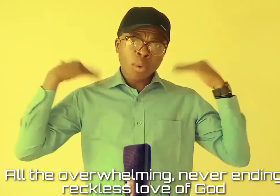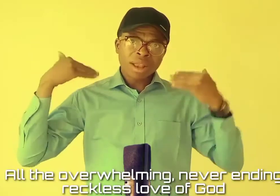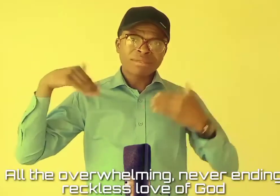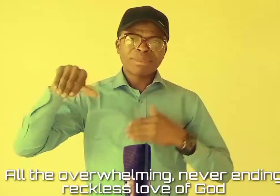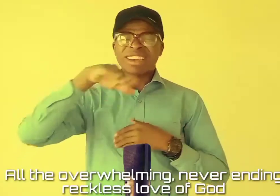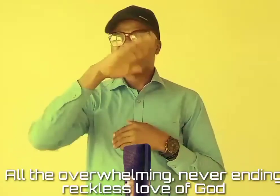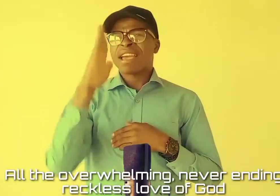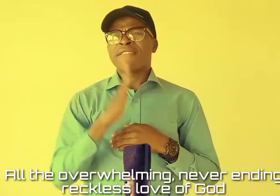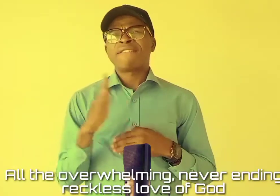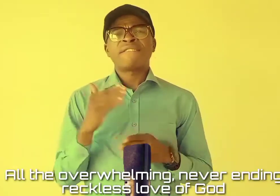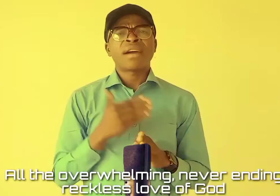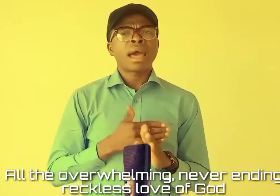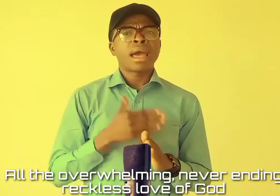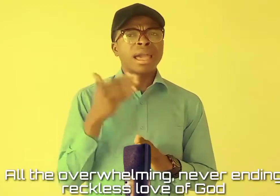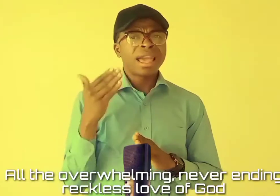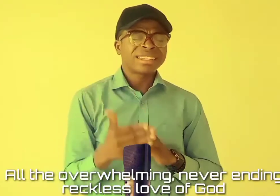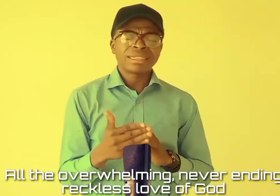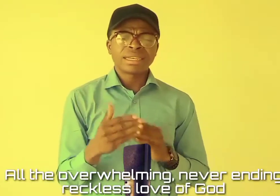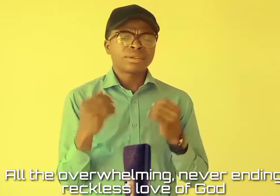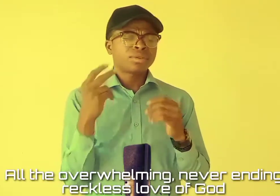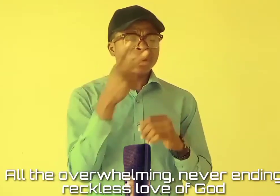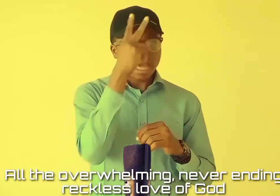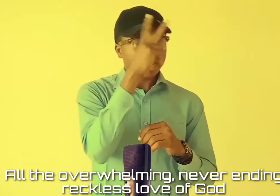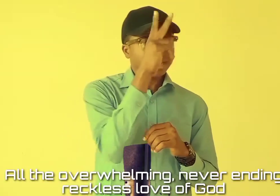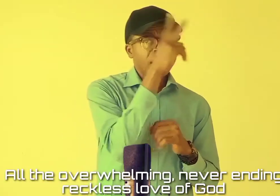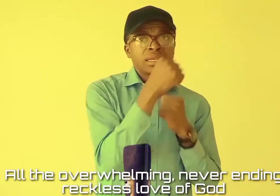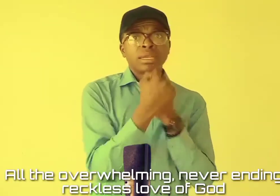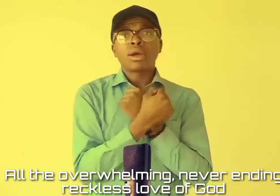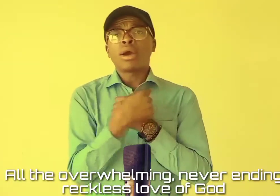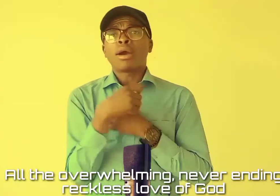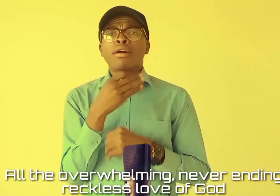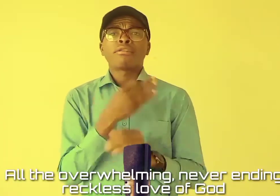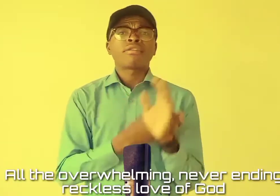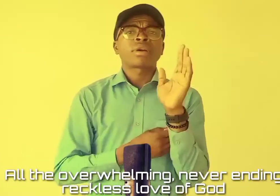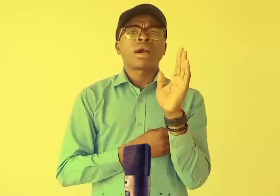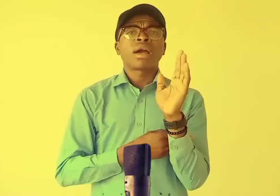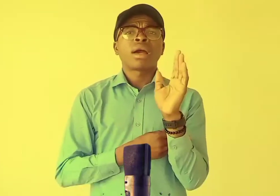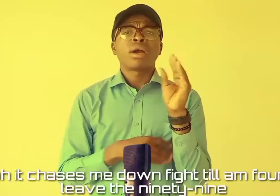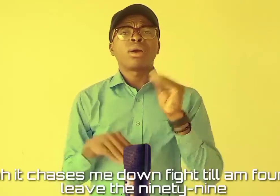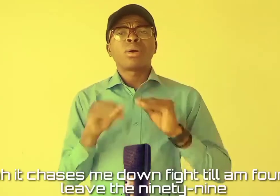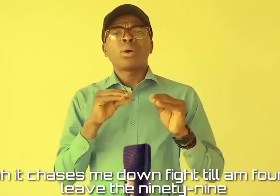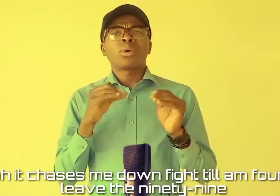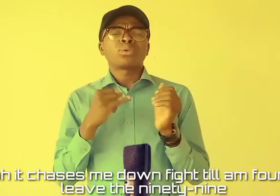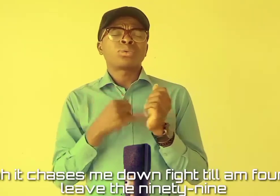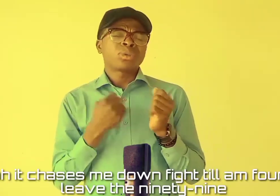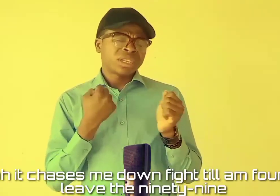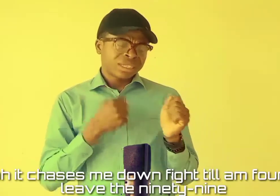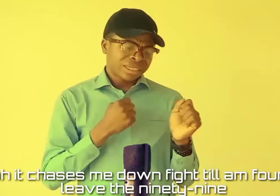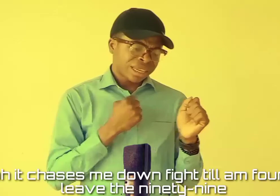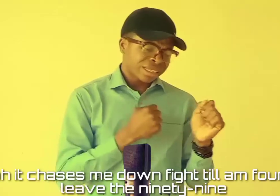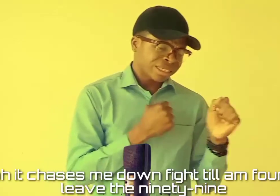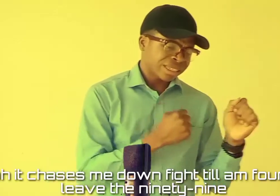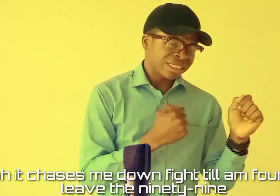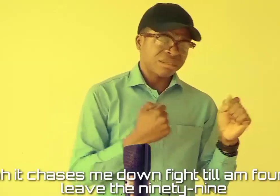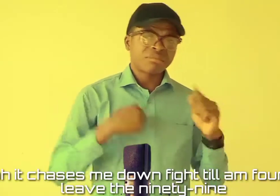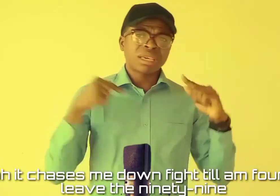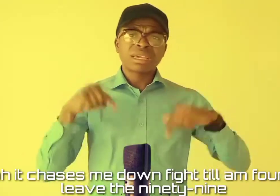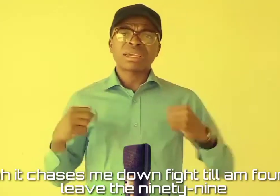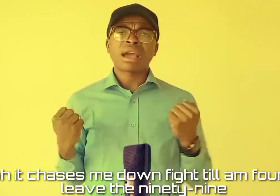overwhelming, never-ending, reckless love. And oh, he chases me down,